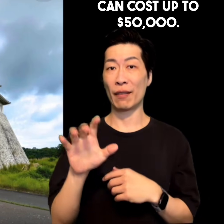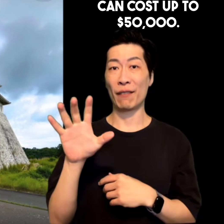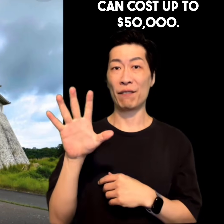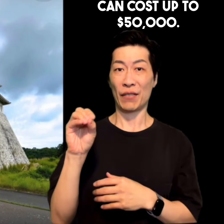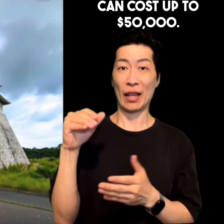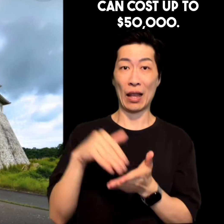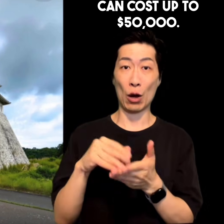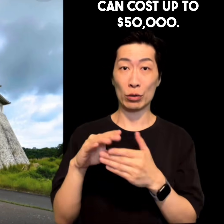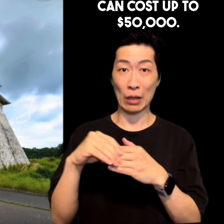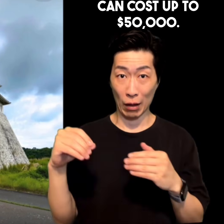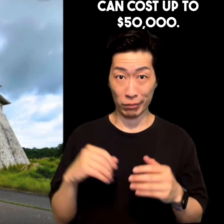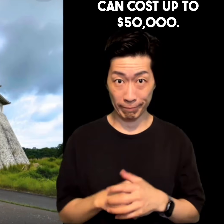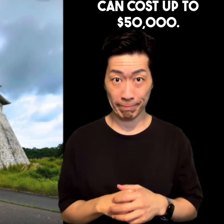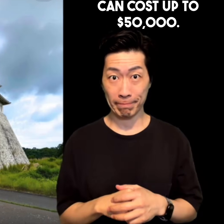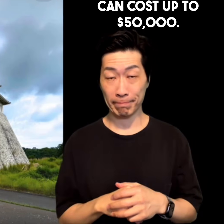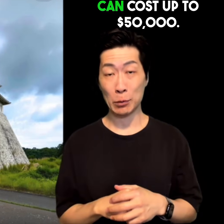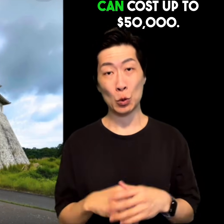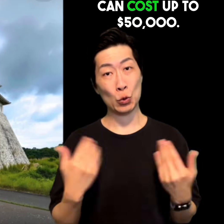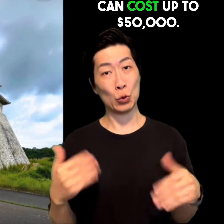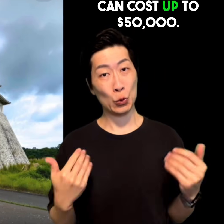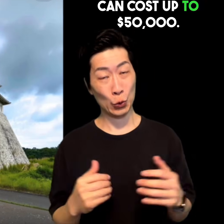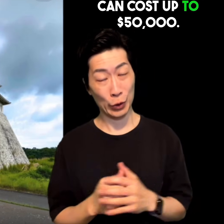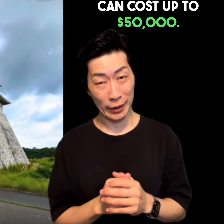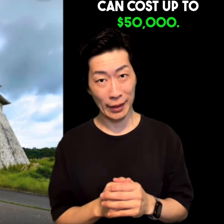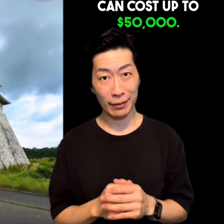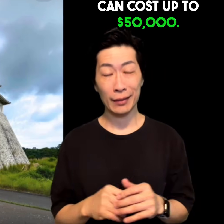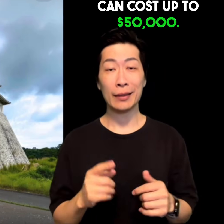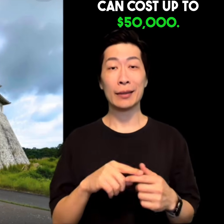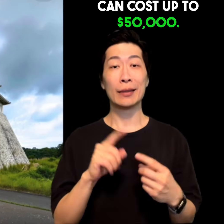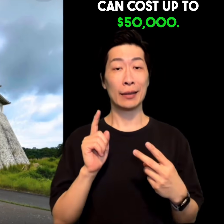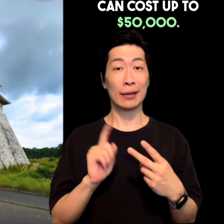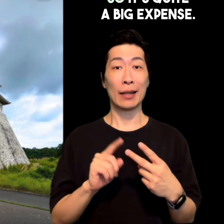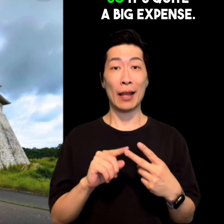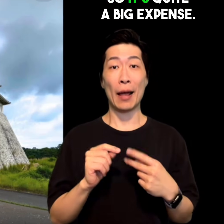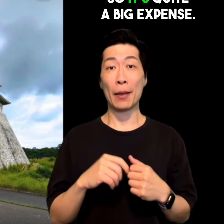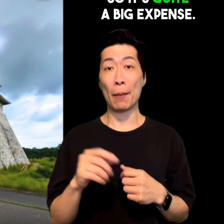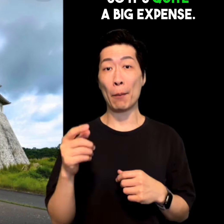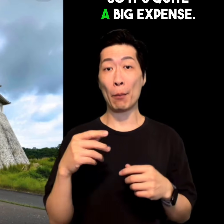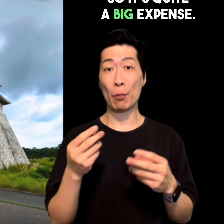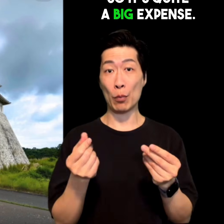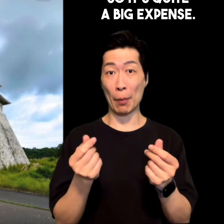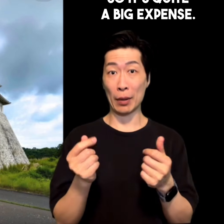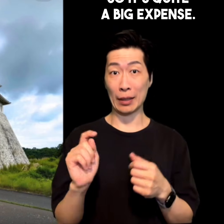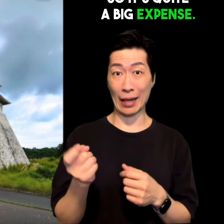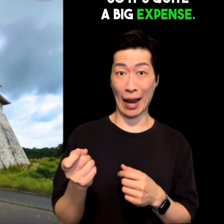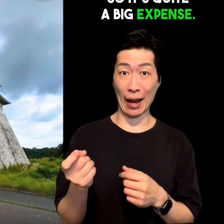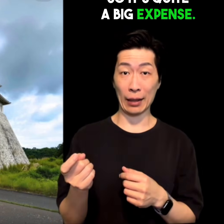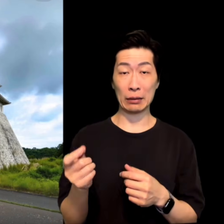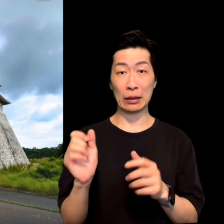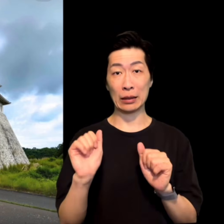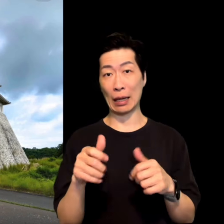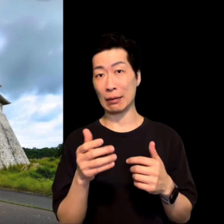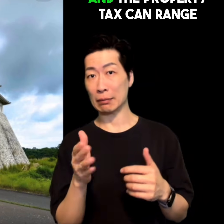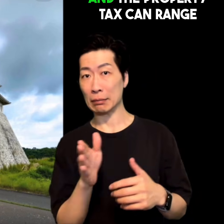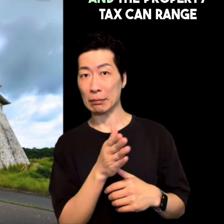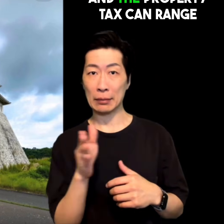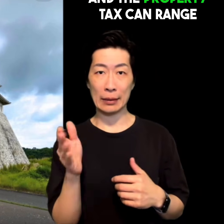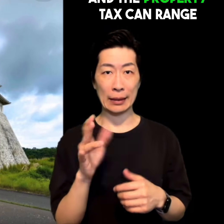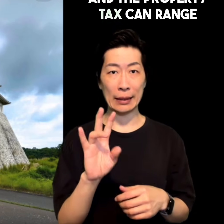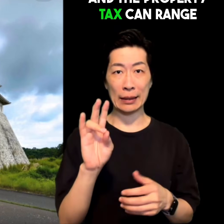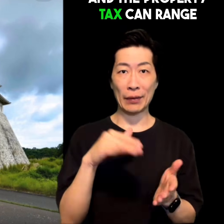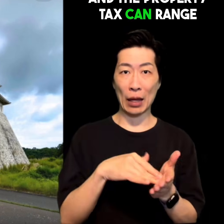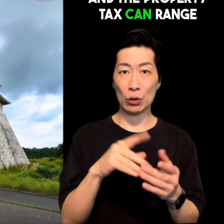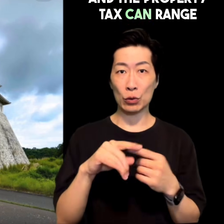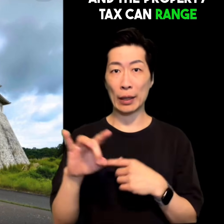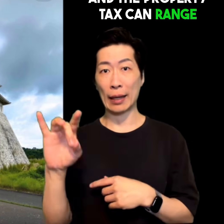Now, this roof repair can cost up to $50,000, so it's quite a big expense. And the